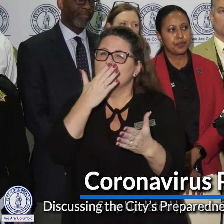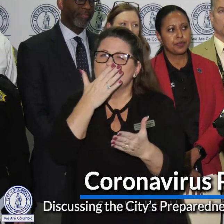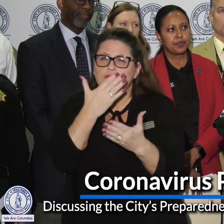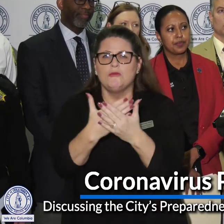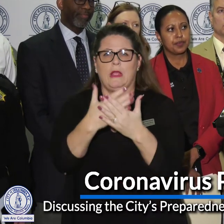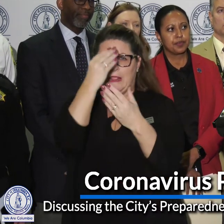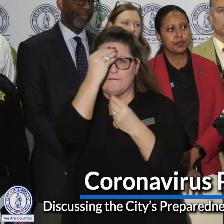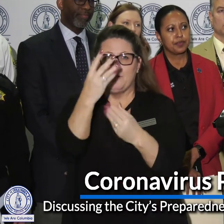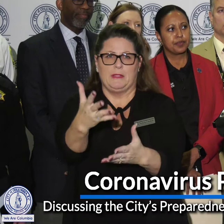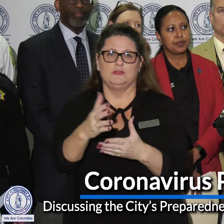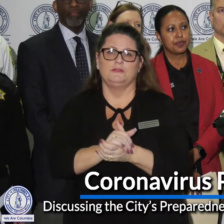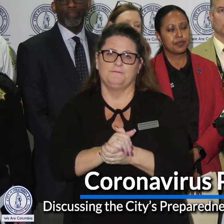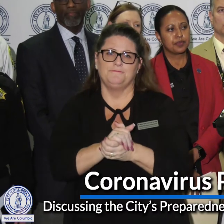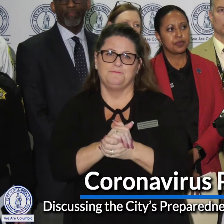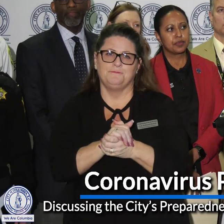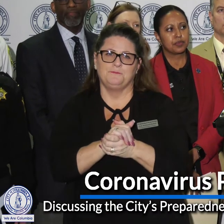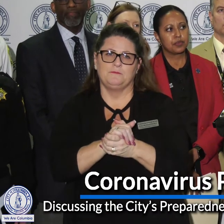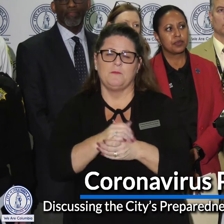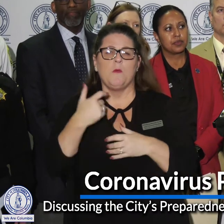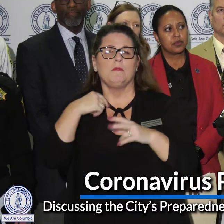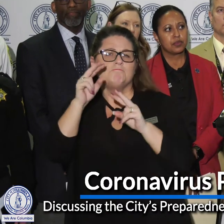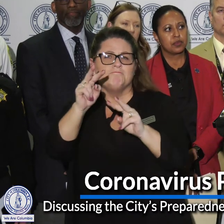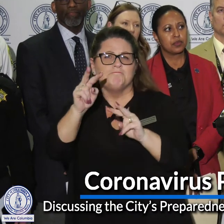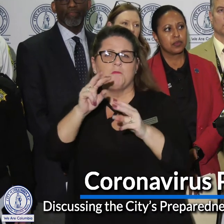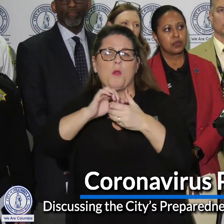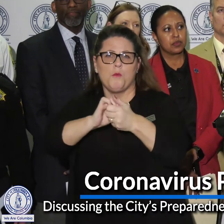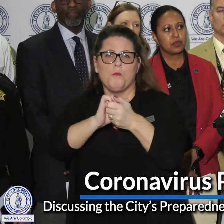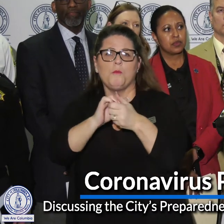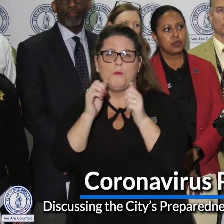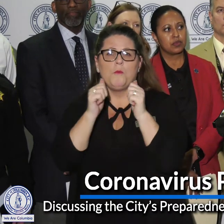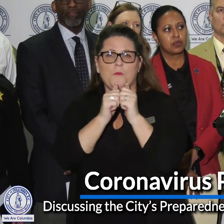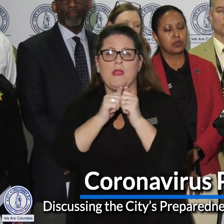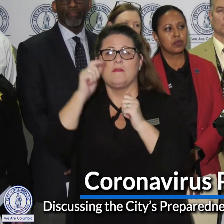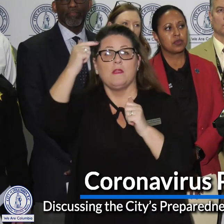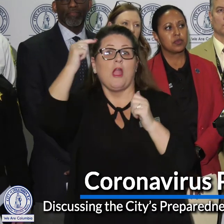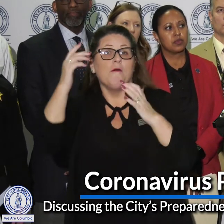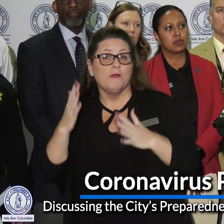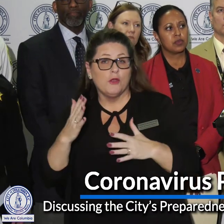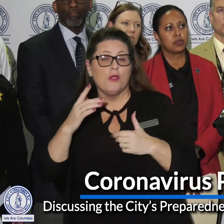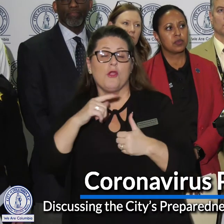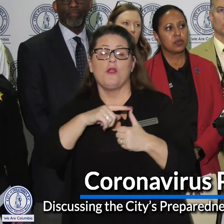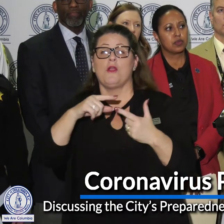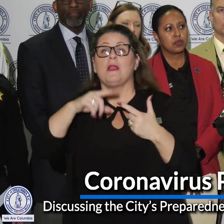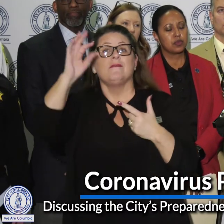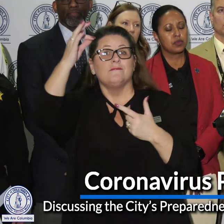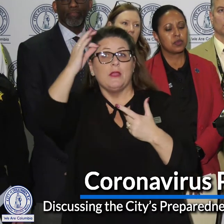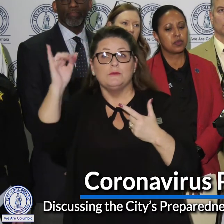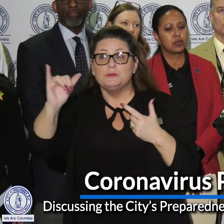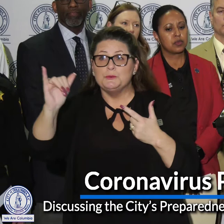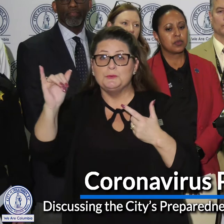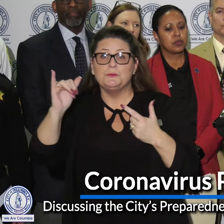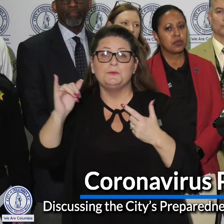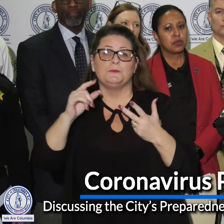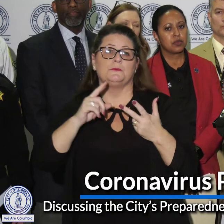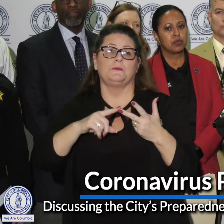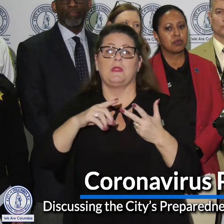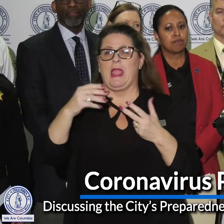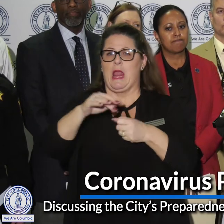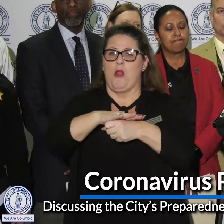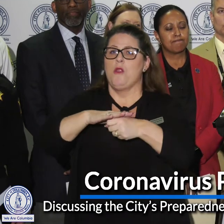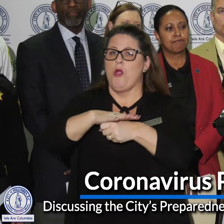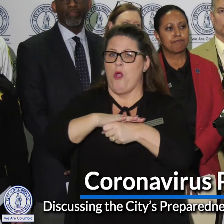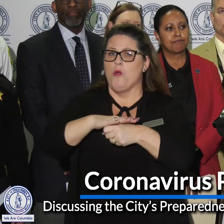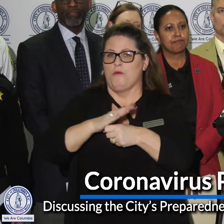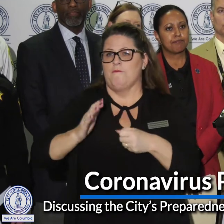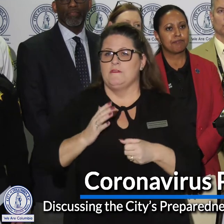going to do, and we look forward to working very closely with the governor, with our federal officials, and certainly with all of our local officials